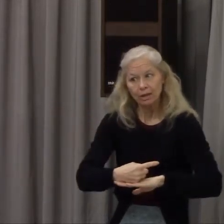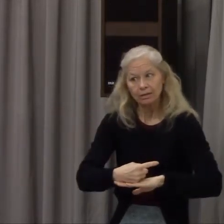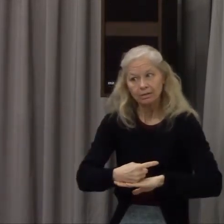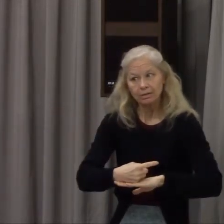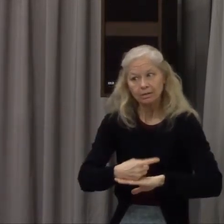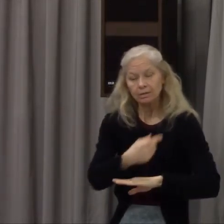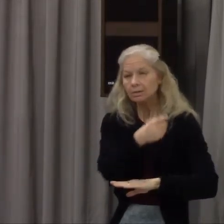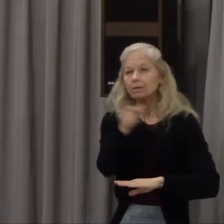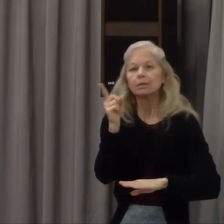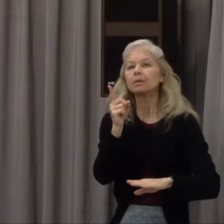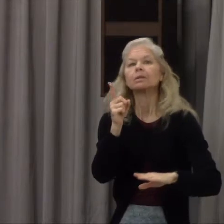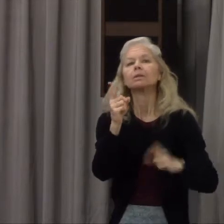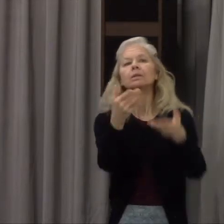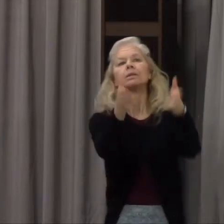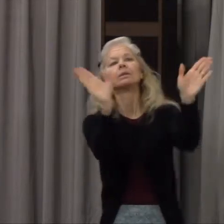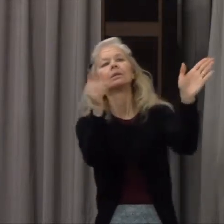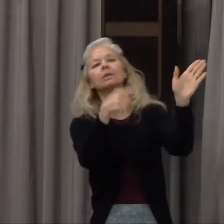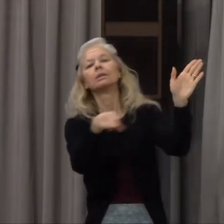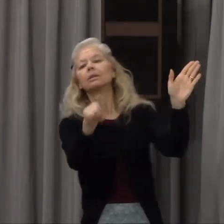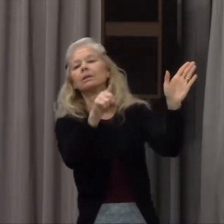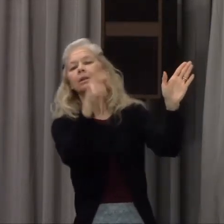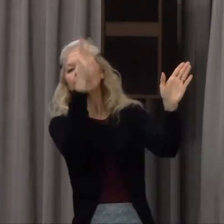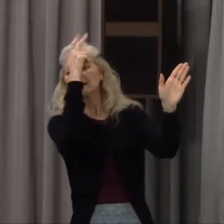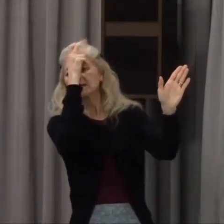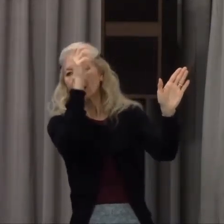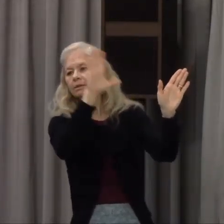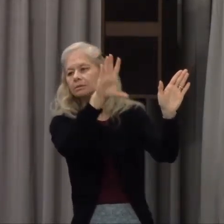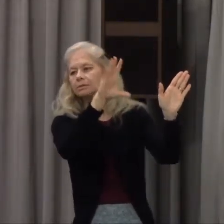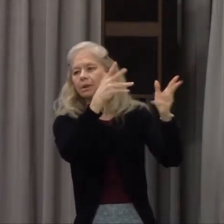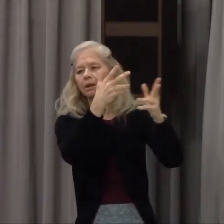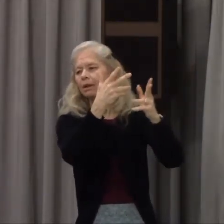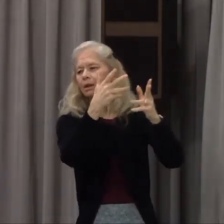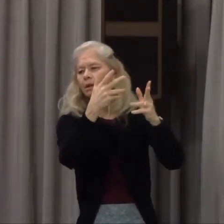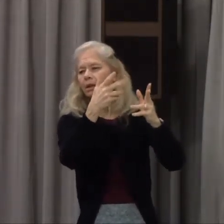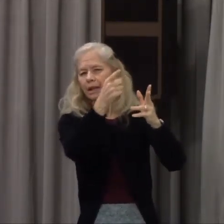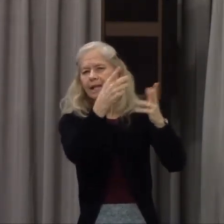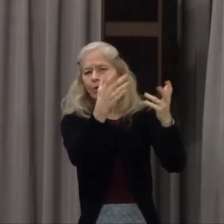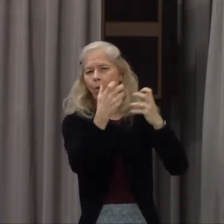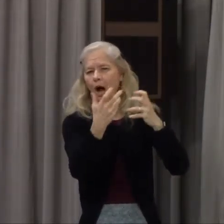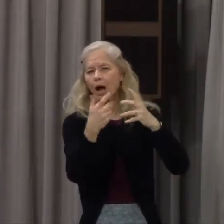Jesus said, you have that teaching in your church, Pergamos.